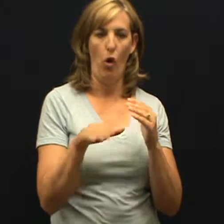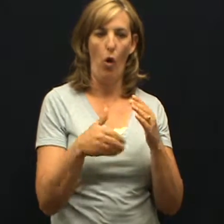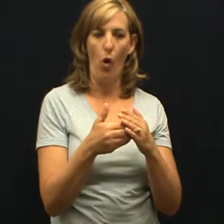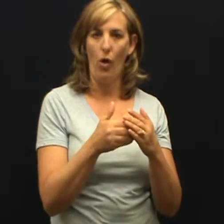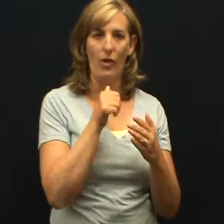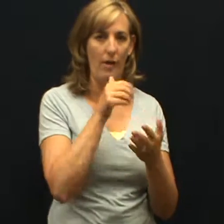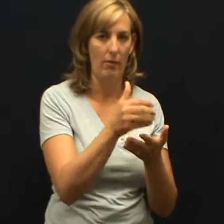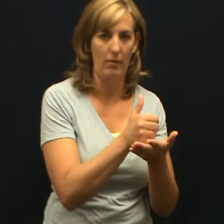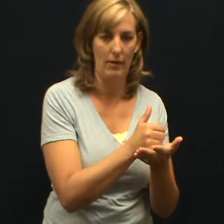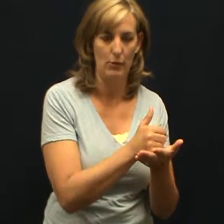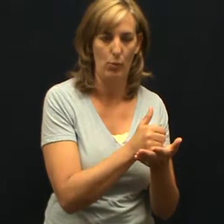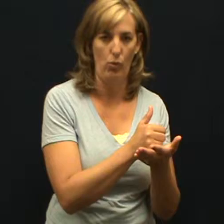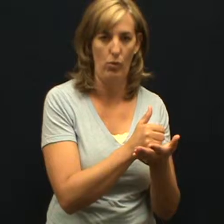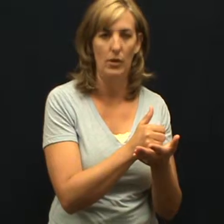accounts receivable is